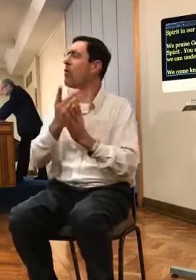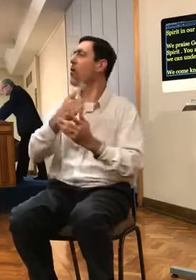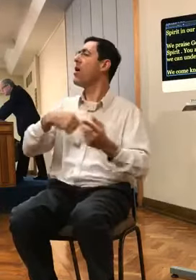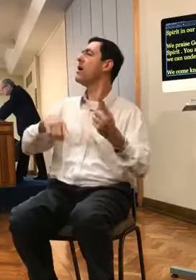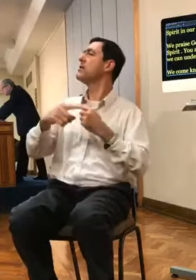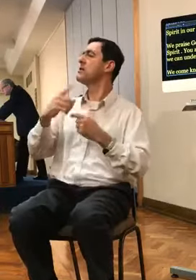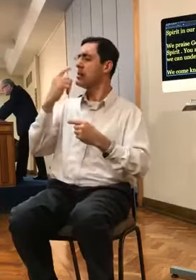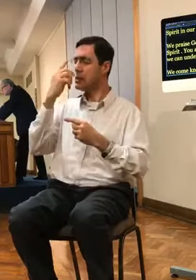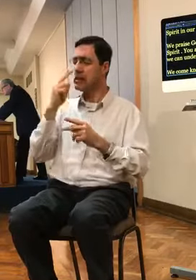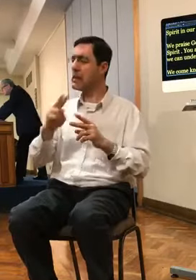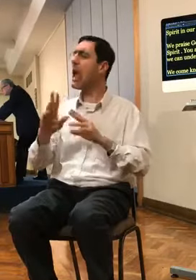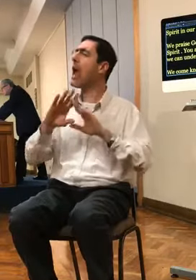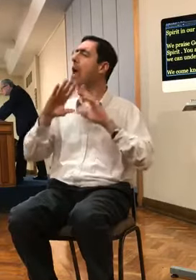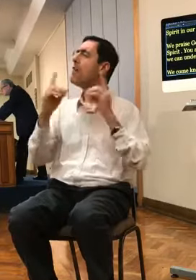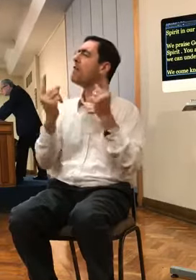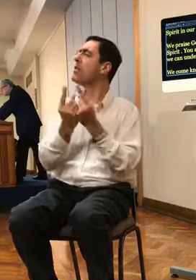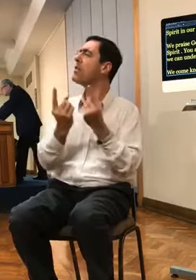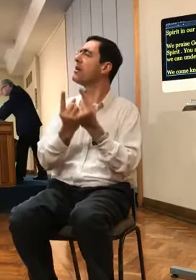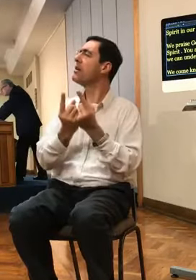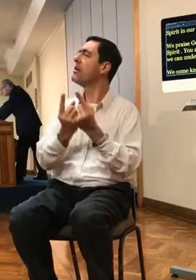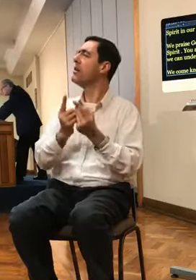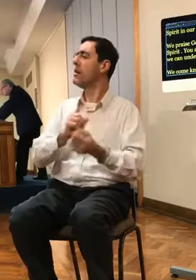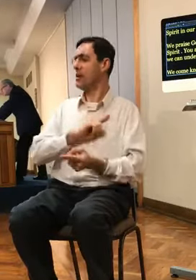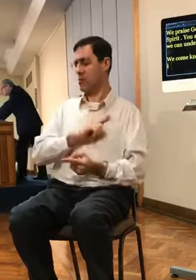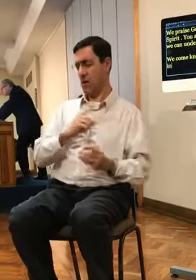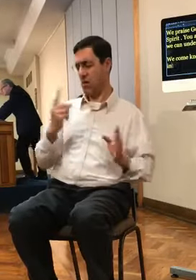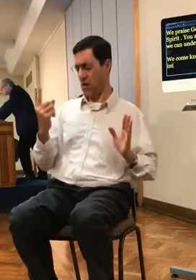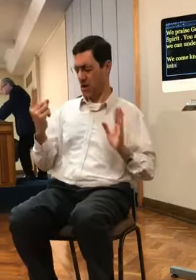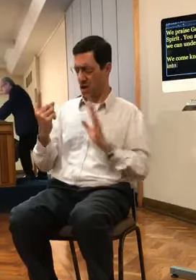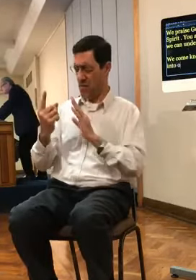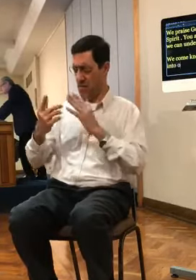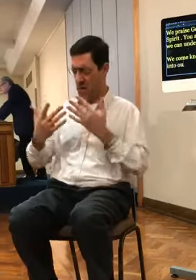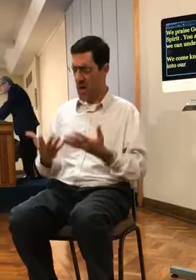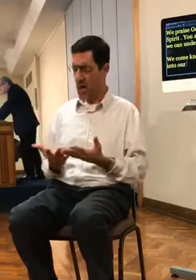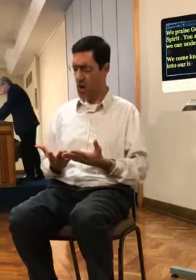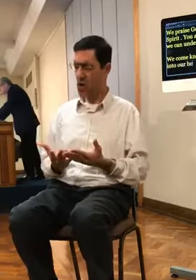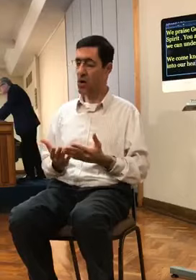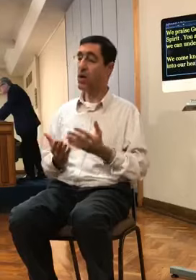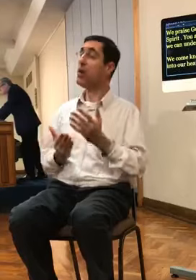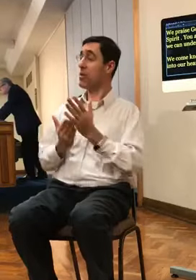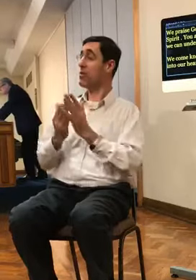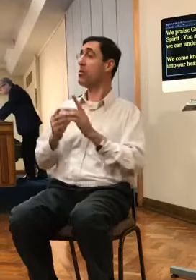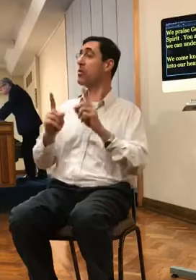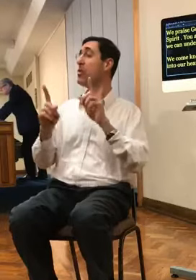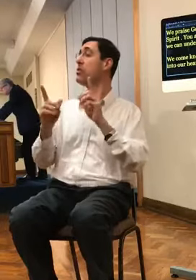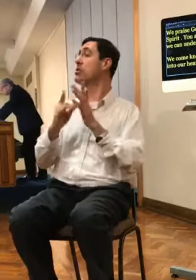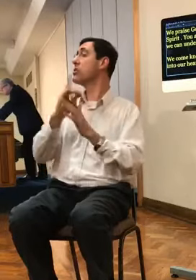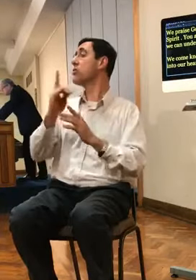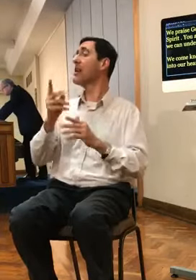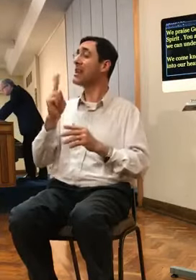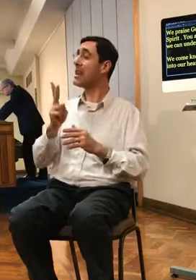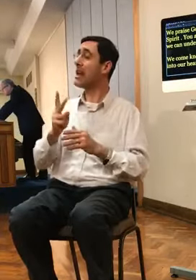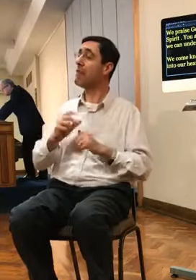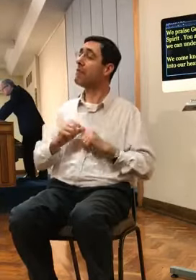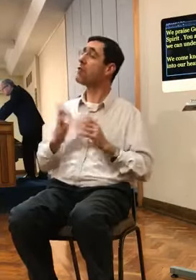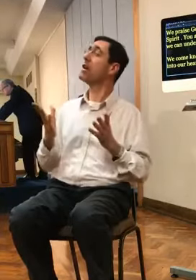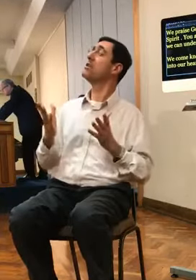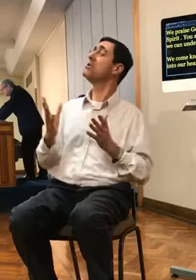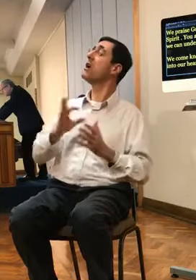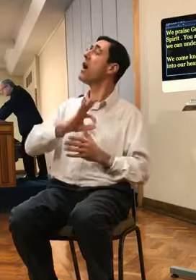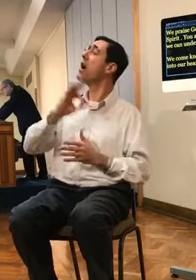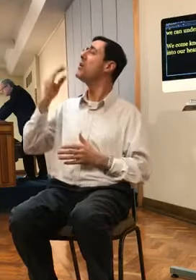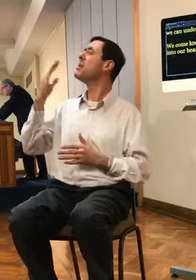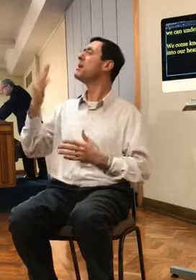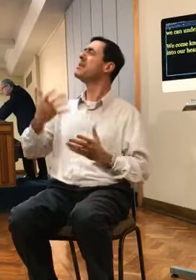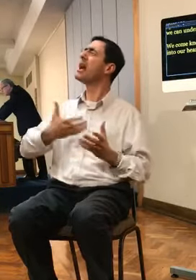and Thy loving kindness afresh in the Lord Jesus Christ, our dear Saviour. And pray Thou wilt receive us in Him